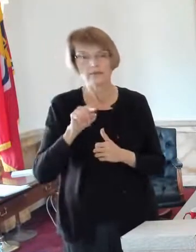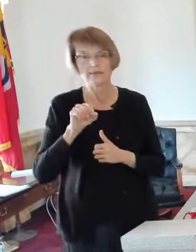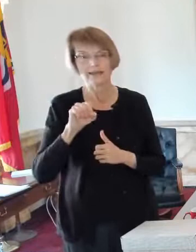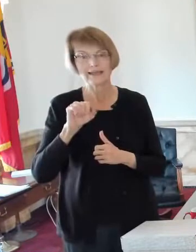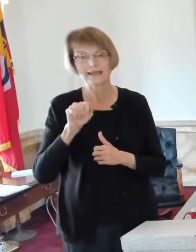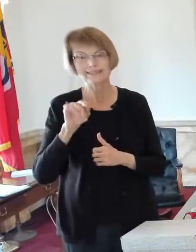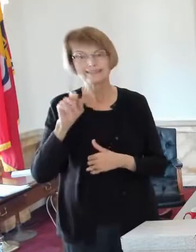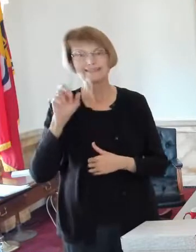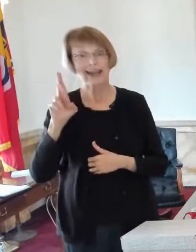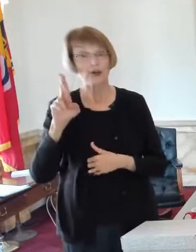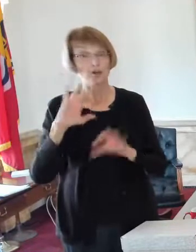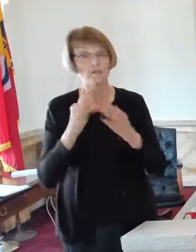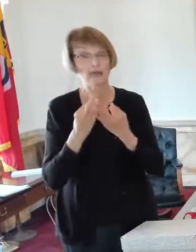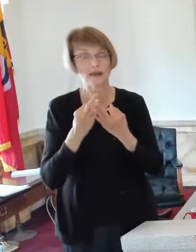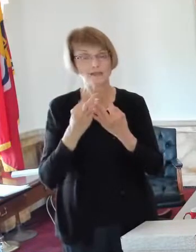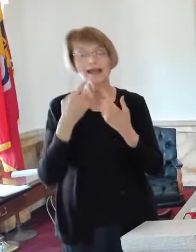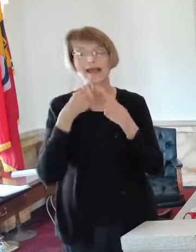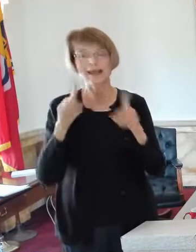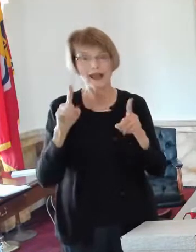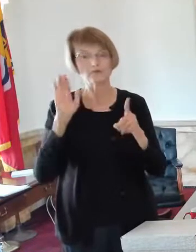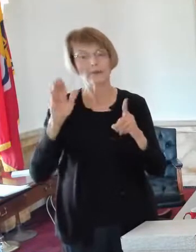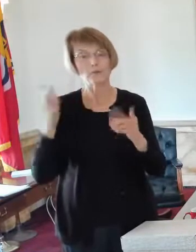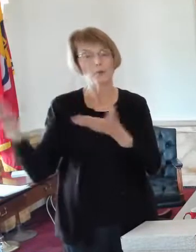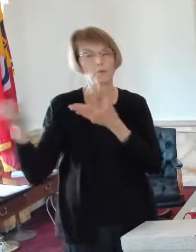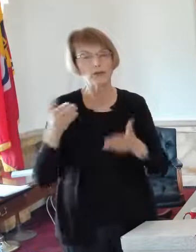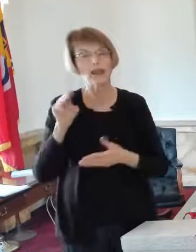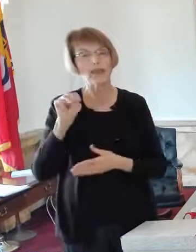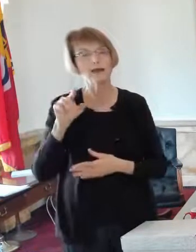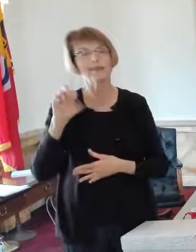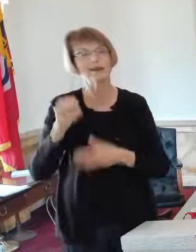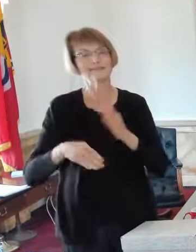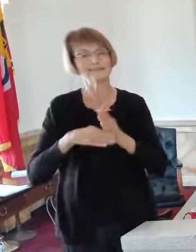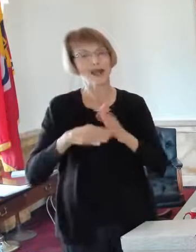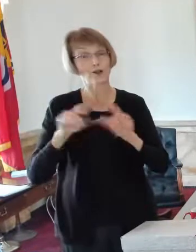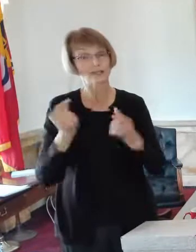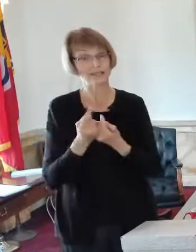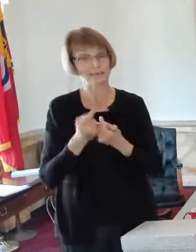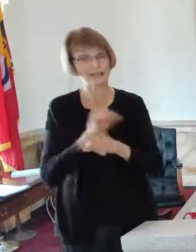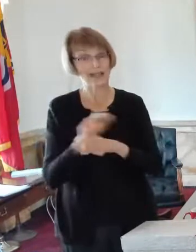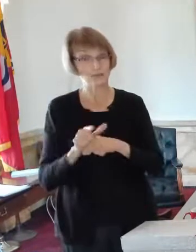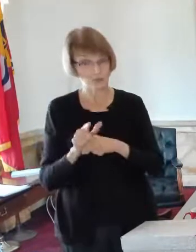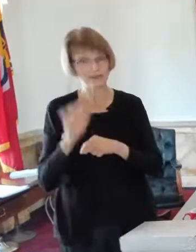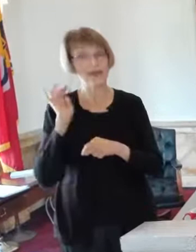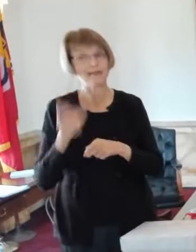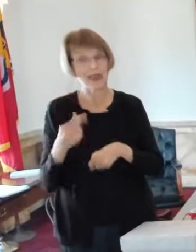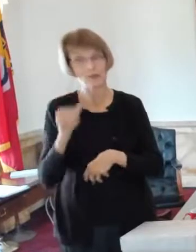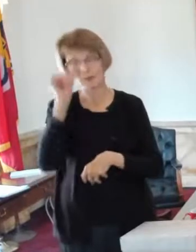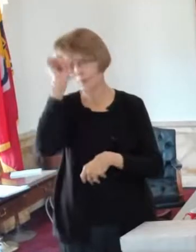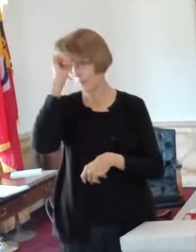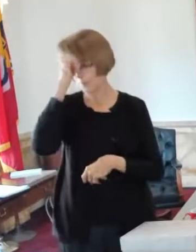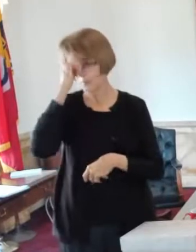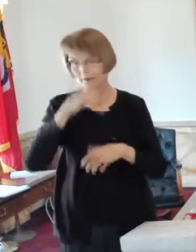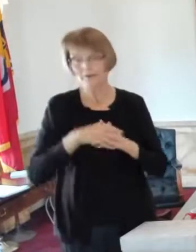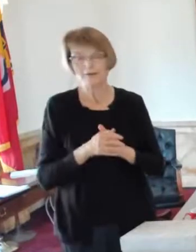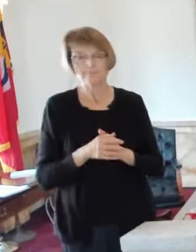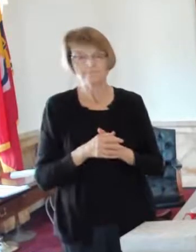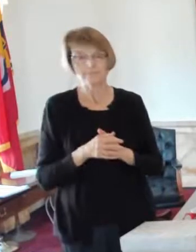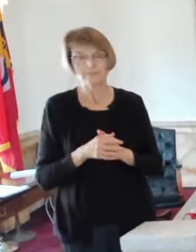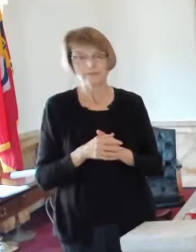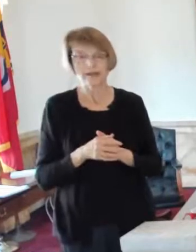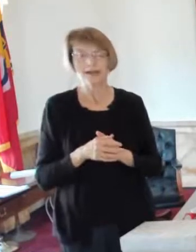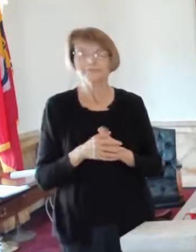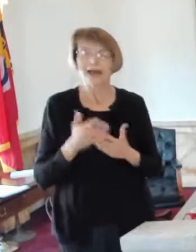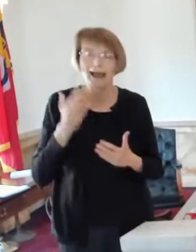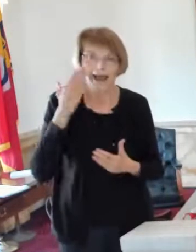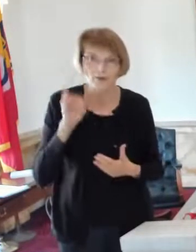family announced that they were going to bring an MLS soccer team to St. Louis, that was very memorable. I know I was only supposed to have